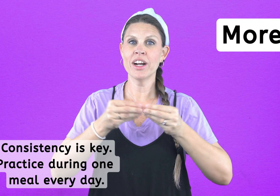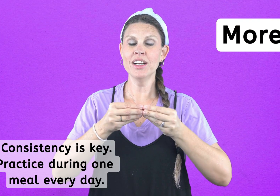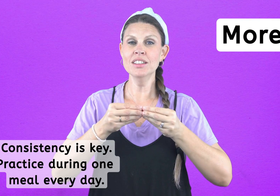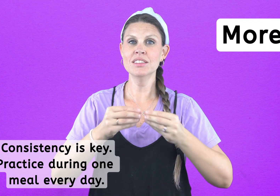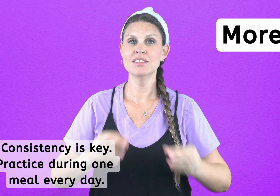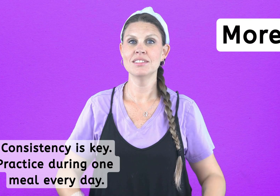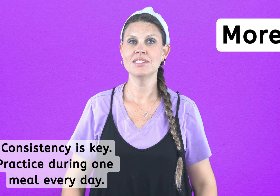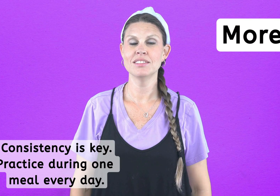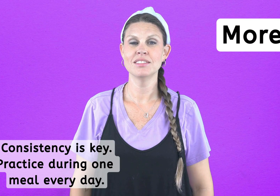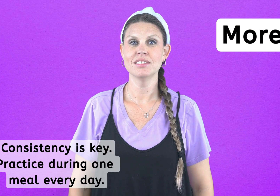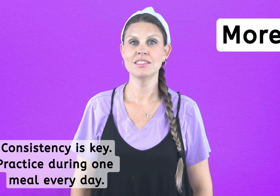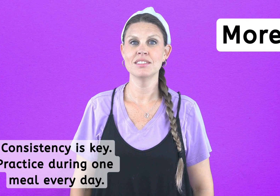More,